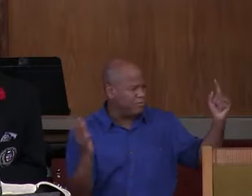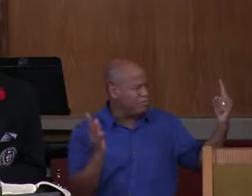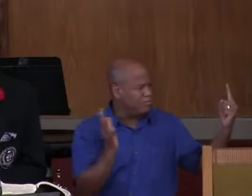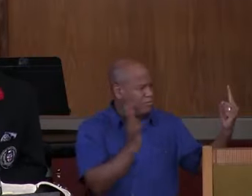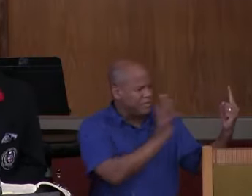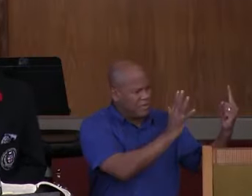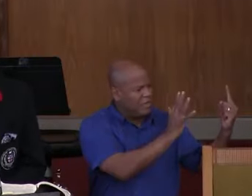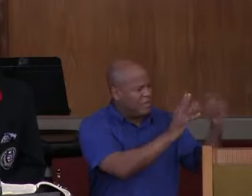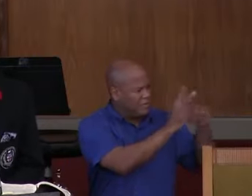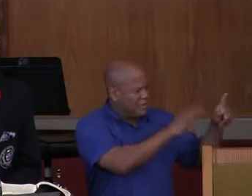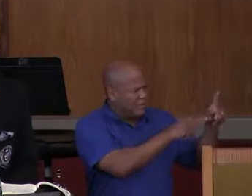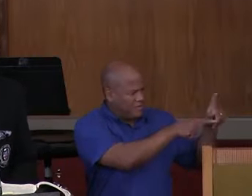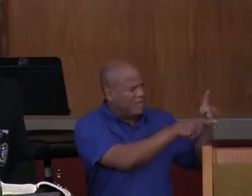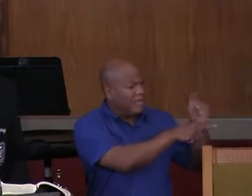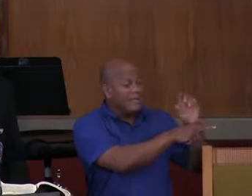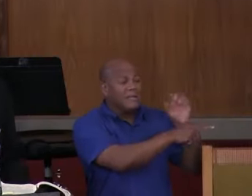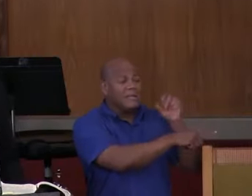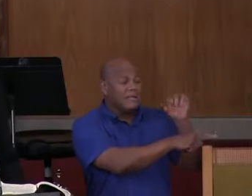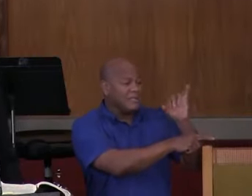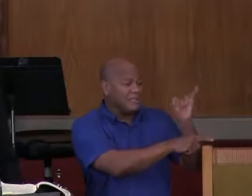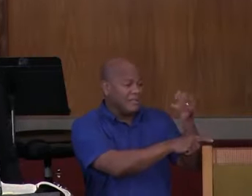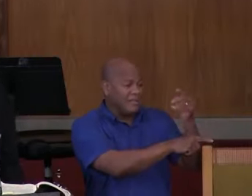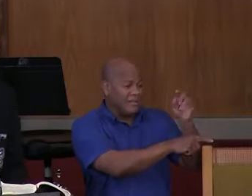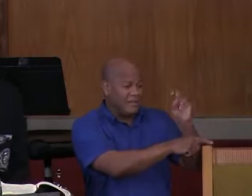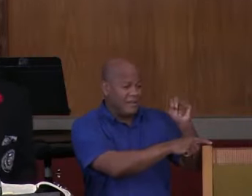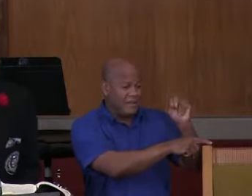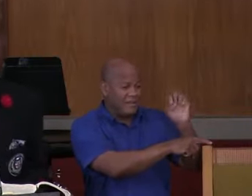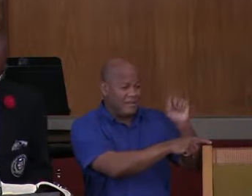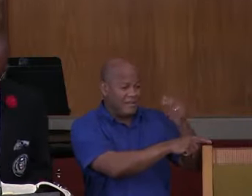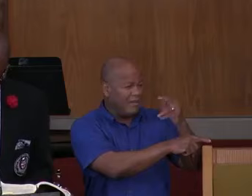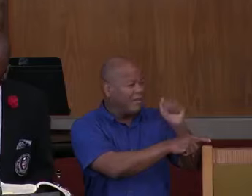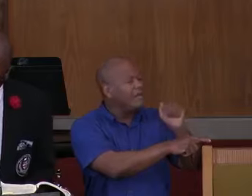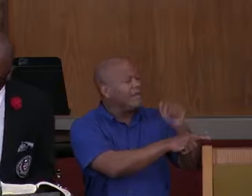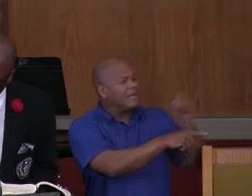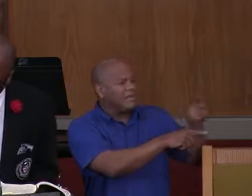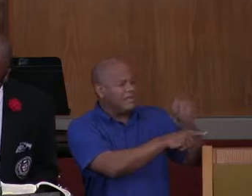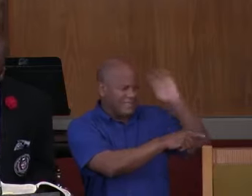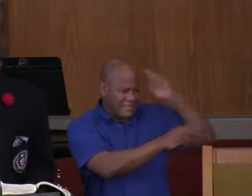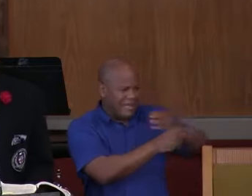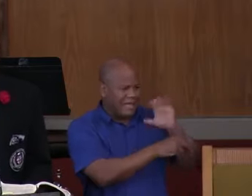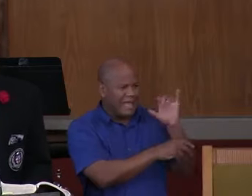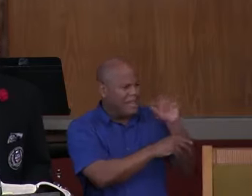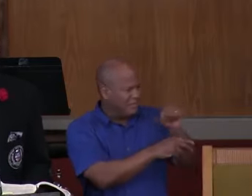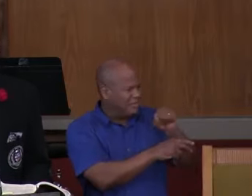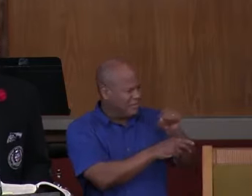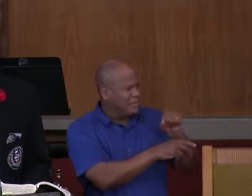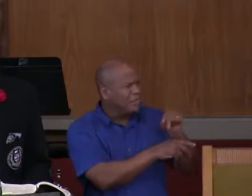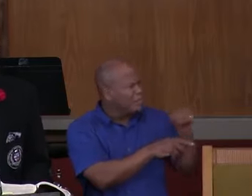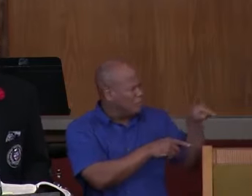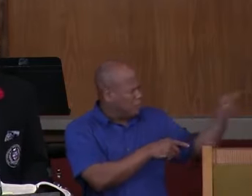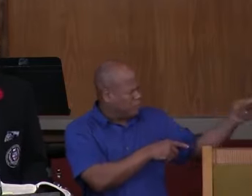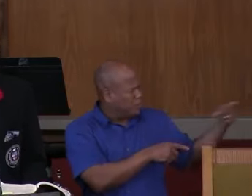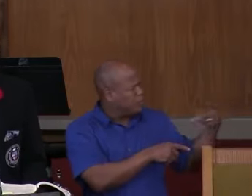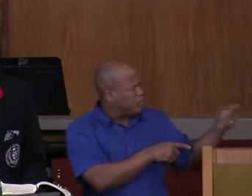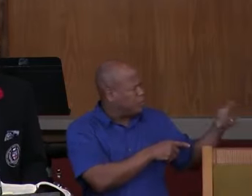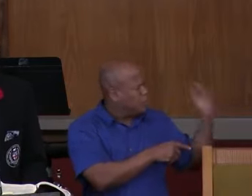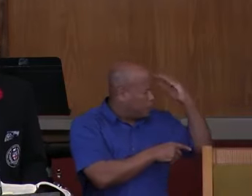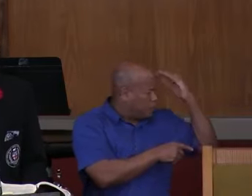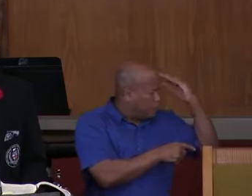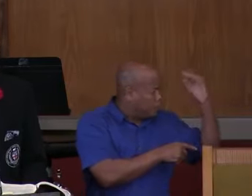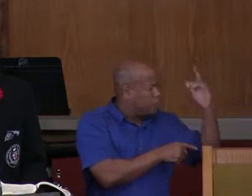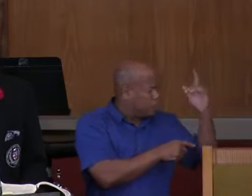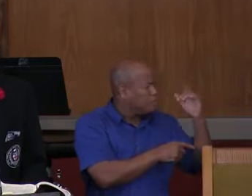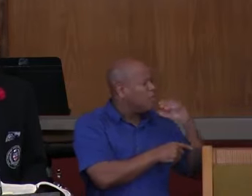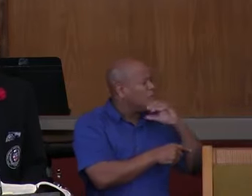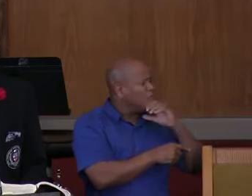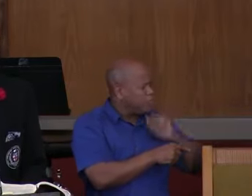said unto him, you know what the Lord said to Moses, the man of God, at Kadesh Barnea concerning me. I was 40